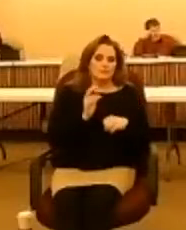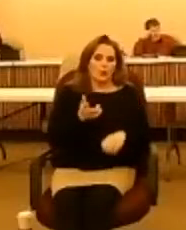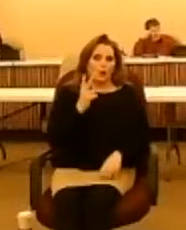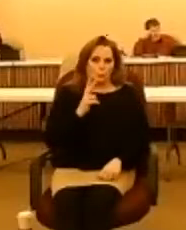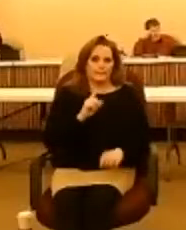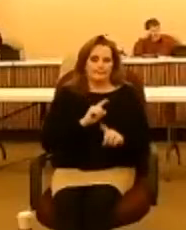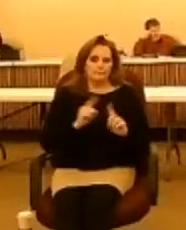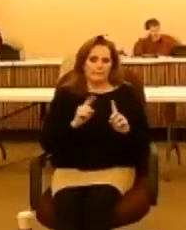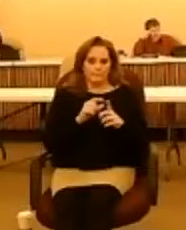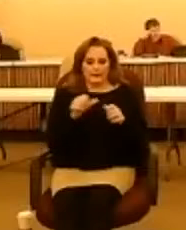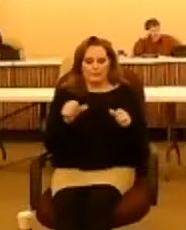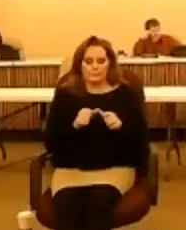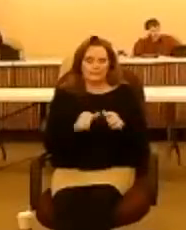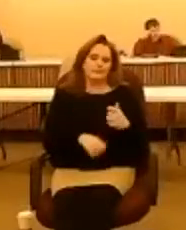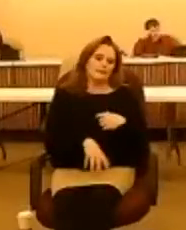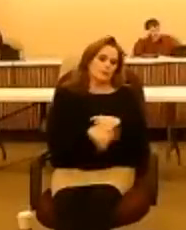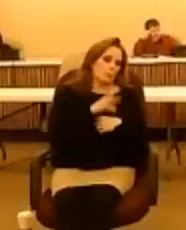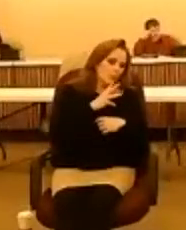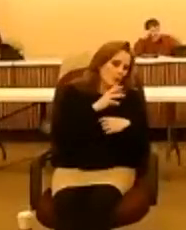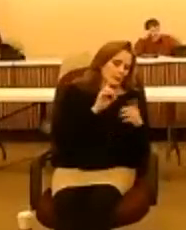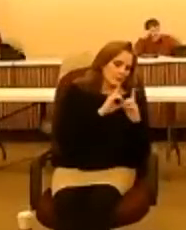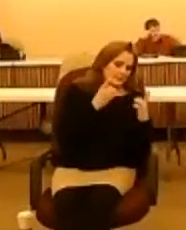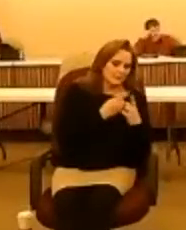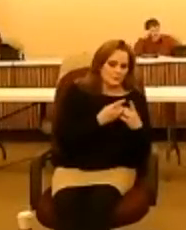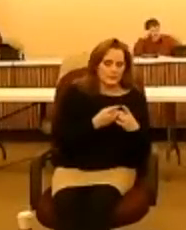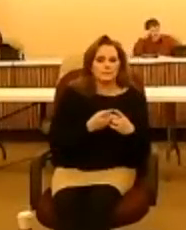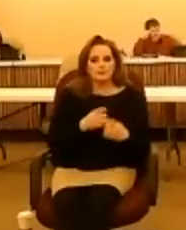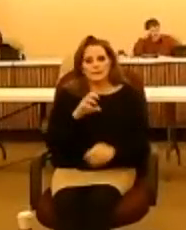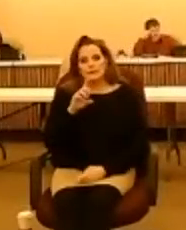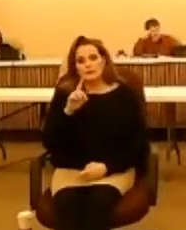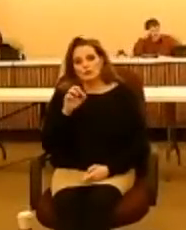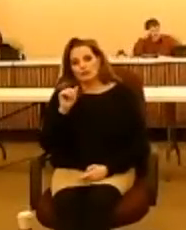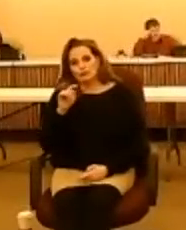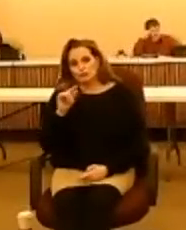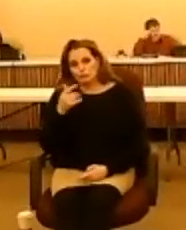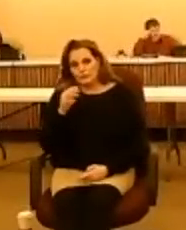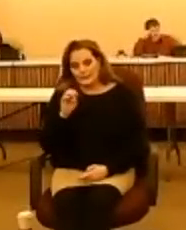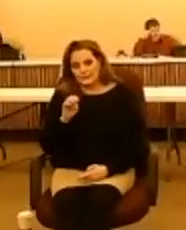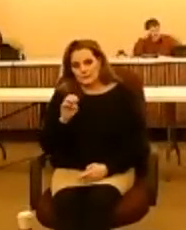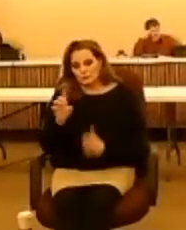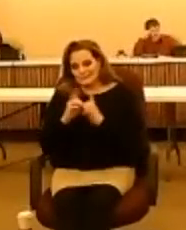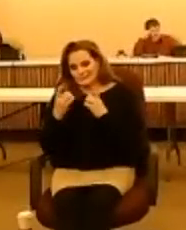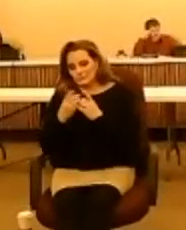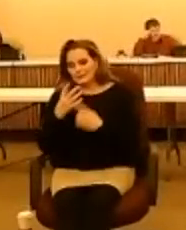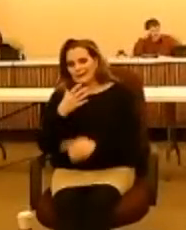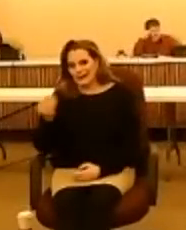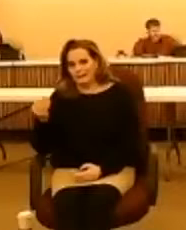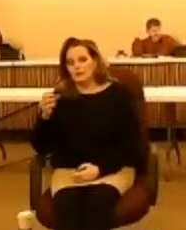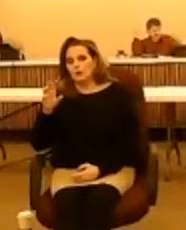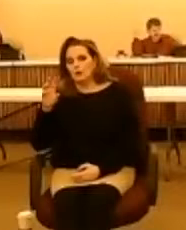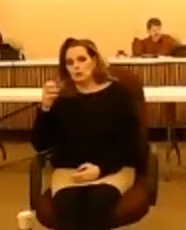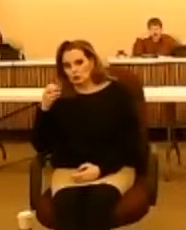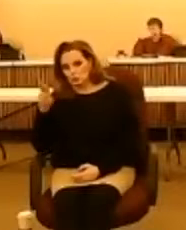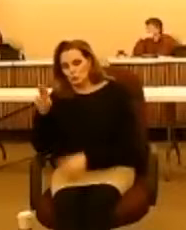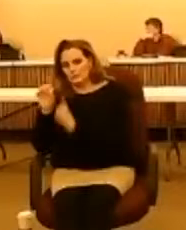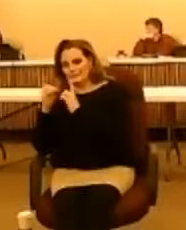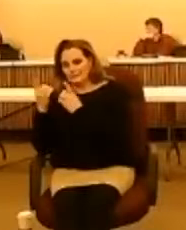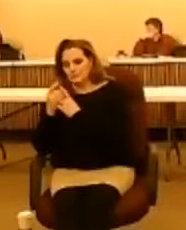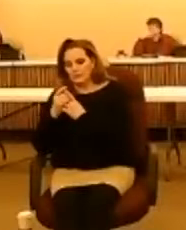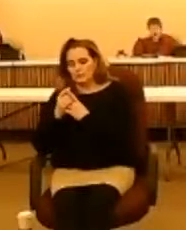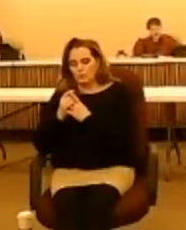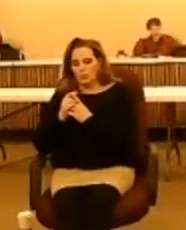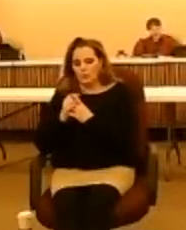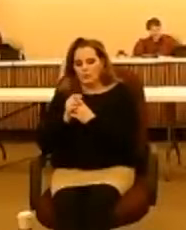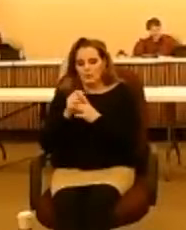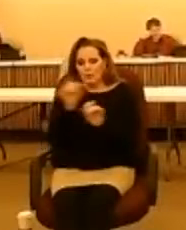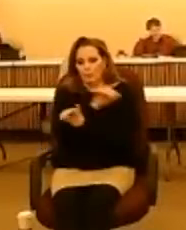It's basically a water district, drainage district, and sewer district. Okay. So they're all at the same time because it's essentially all covering the